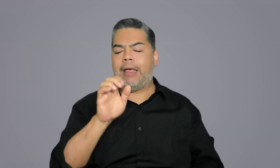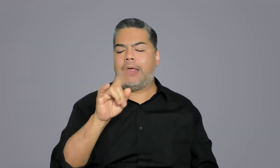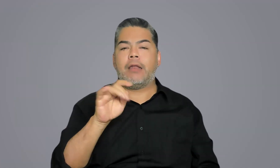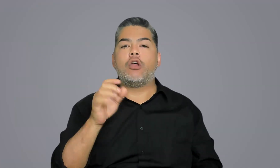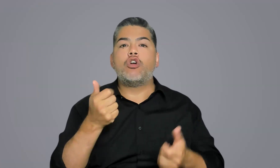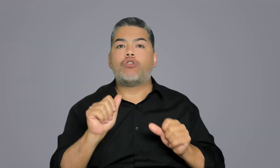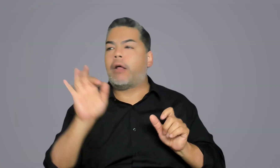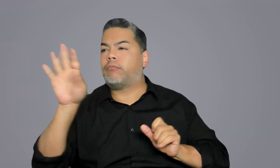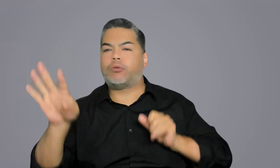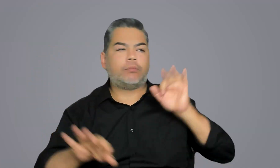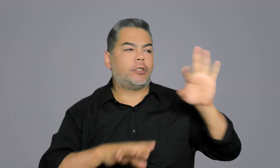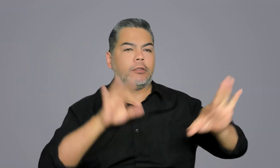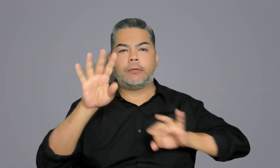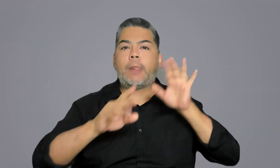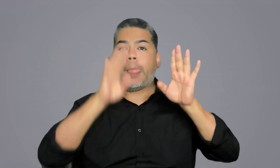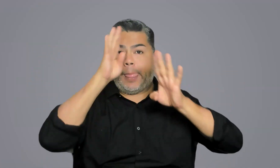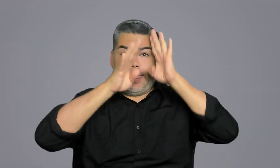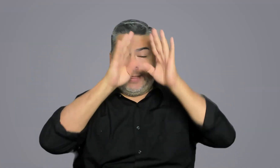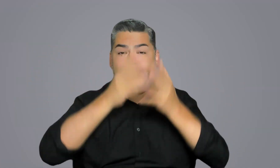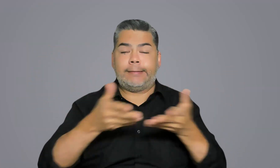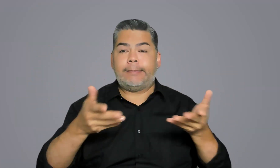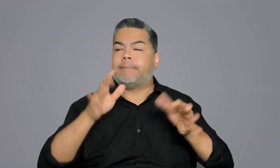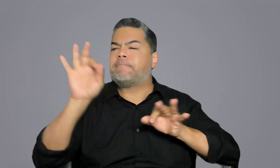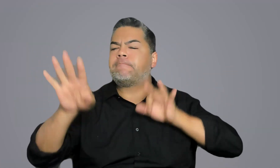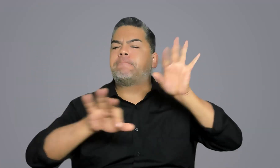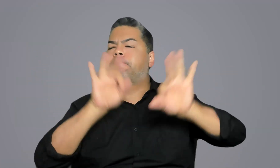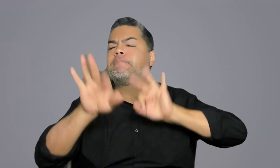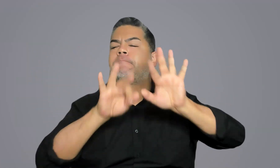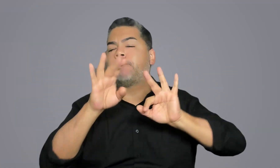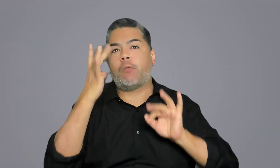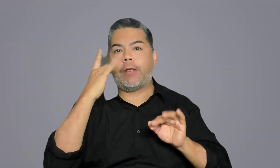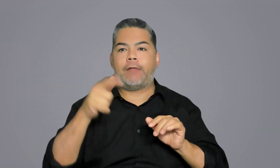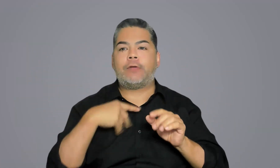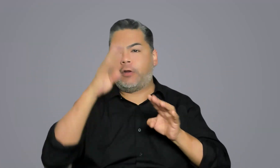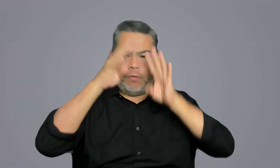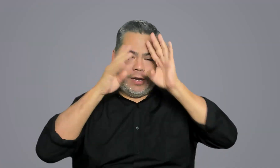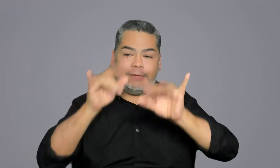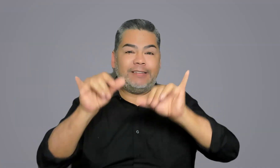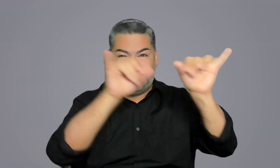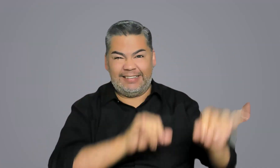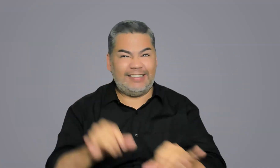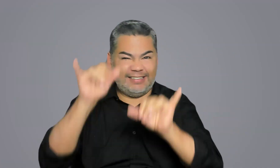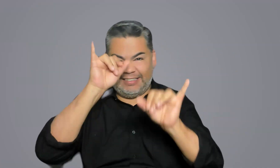hearing about them creating content, so that you can make sure that content is created in an accessible way from the start.